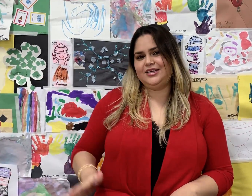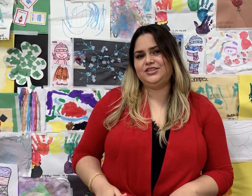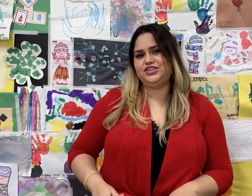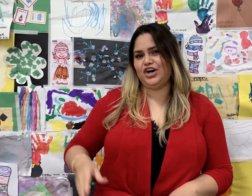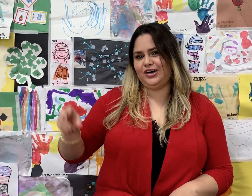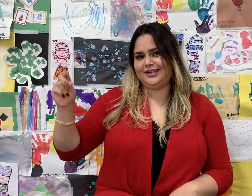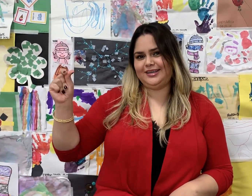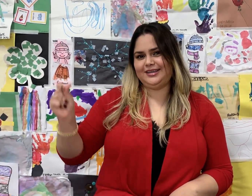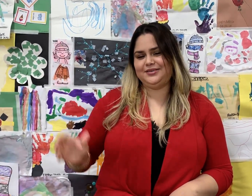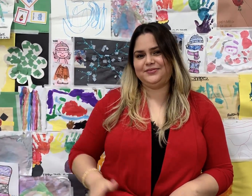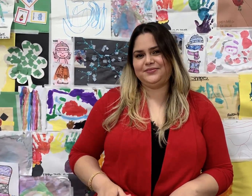Dog.